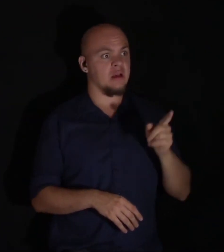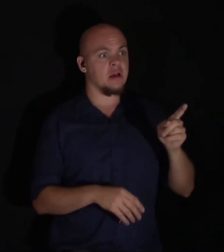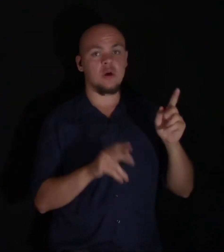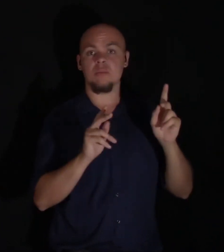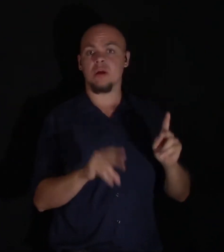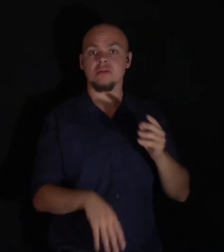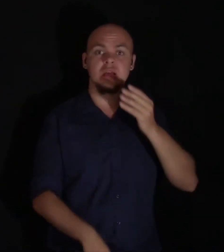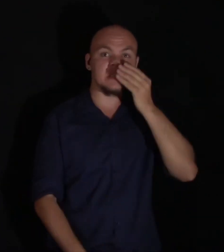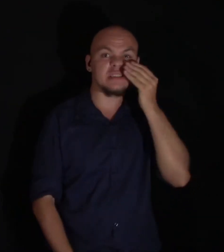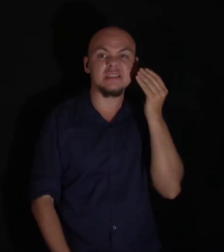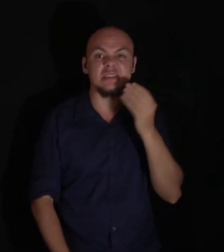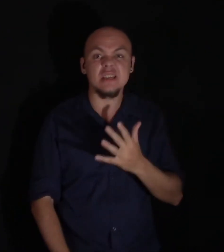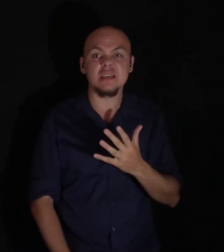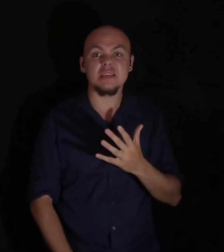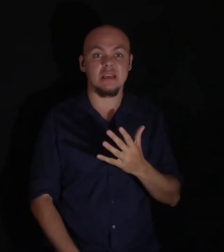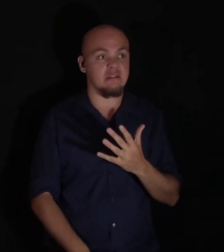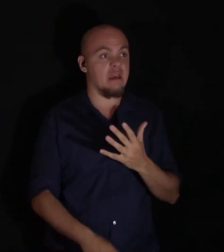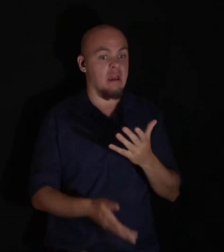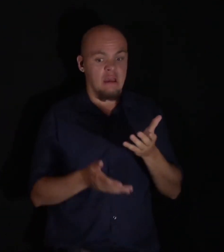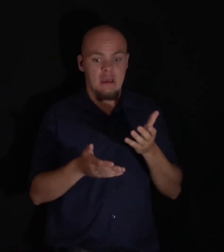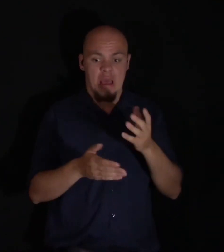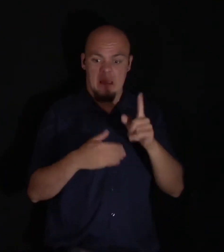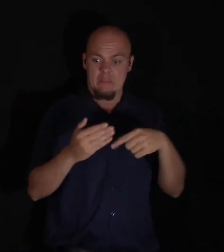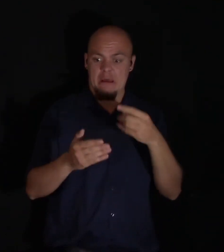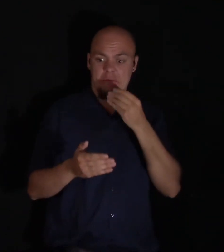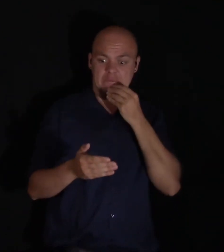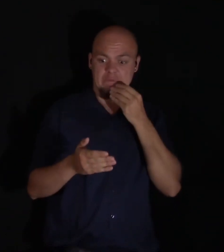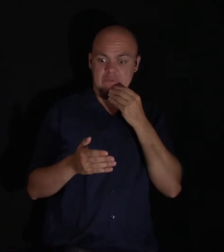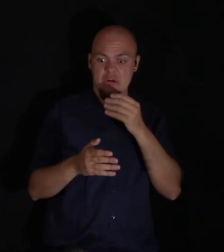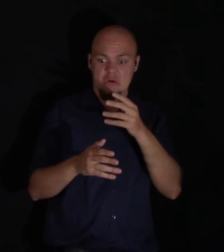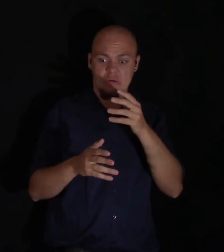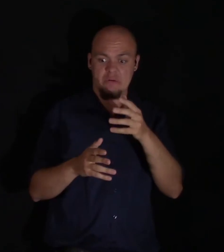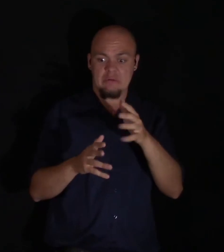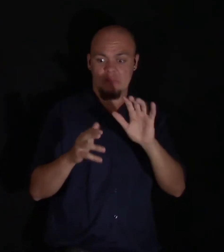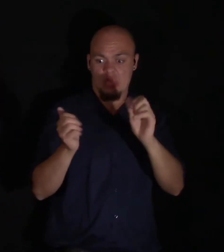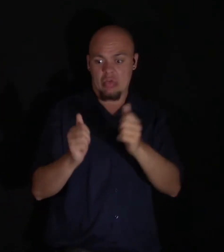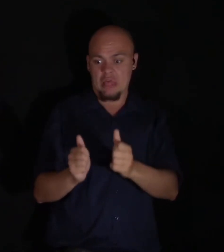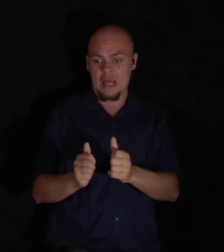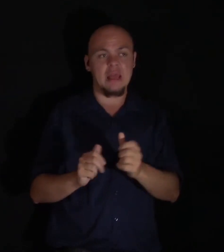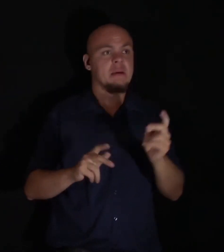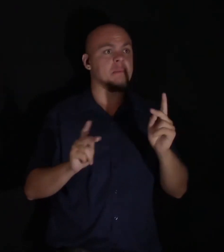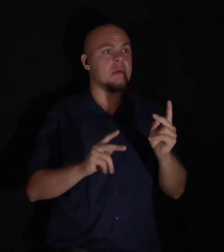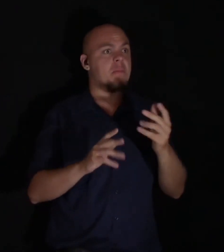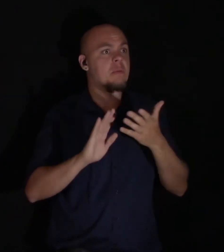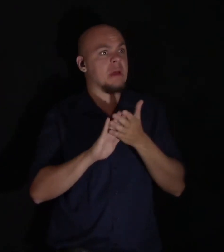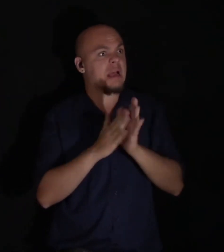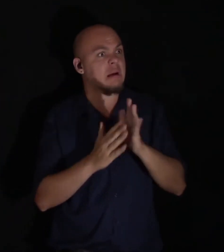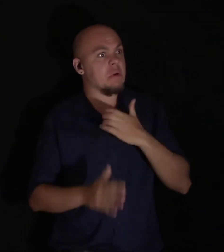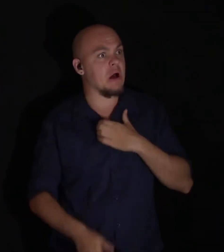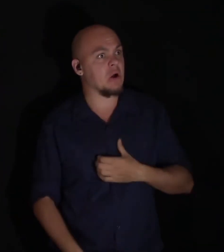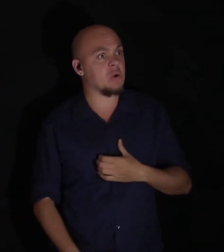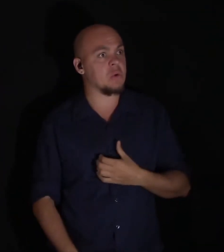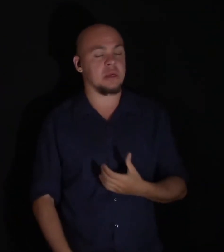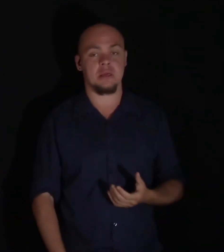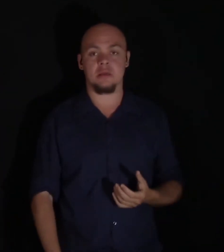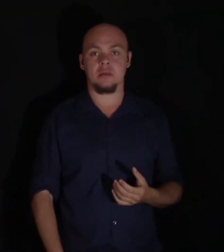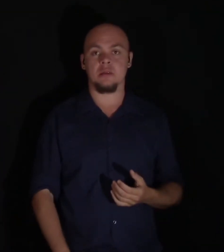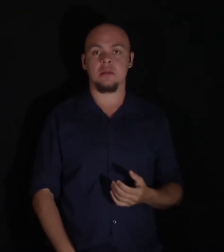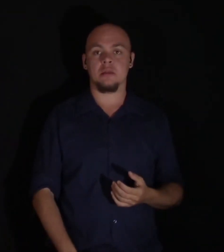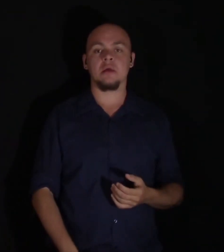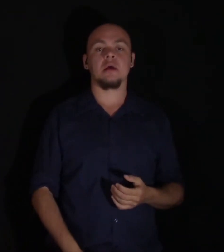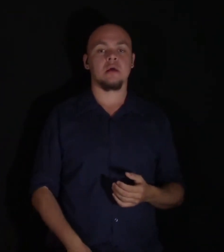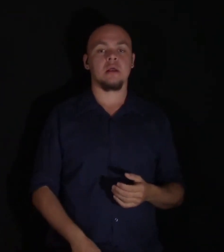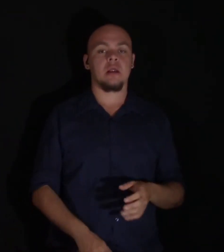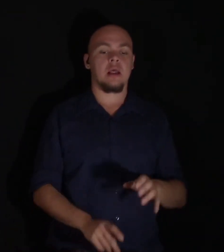doesn't care about letting food rot in a world where people go hungry? And I concluded with